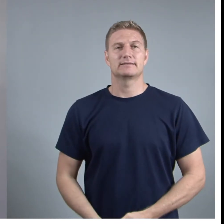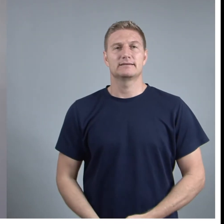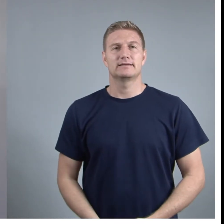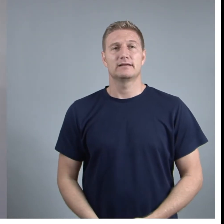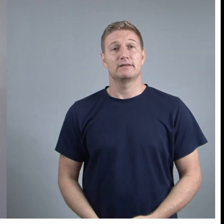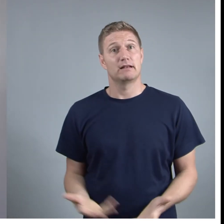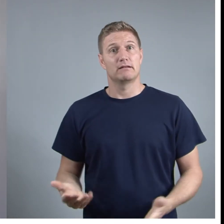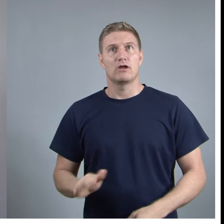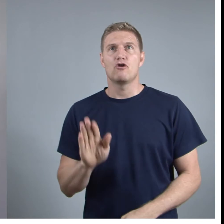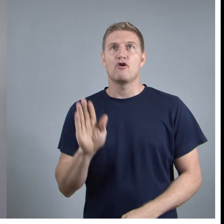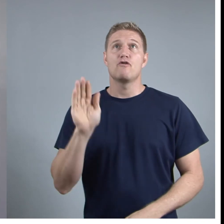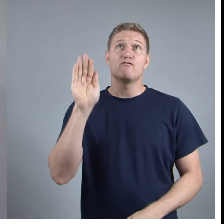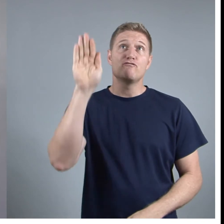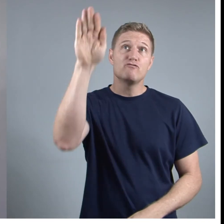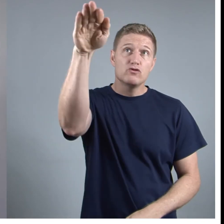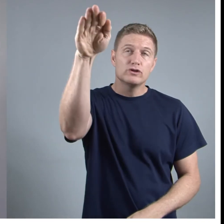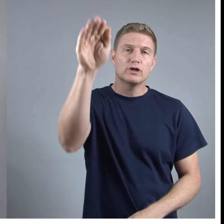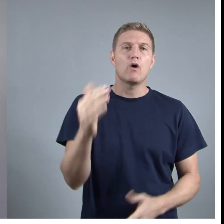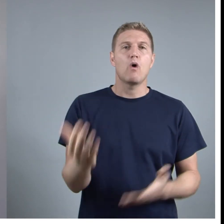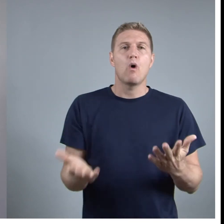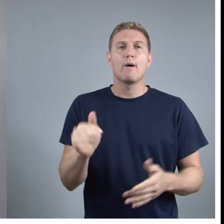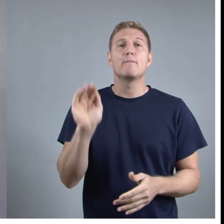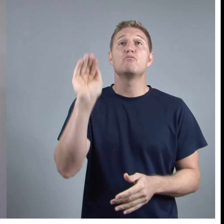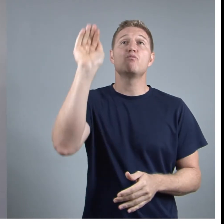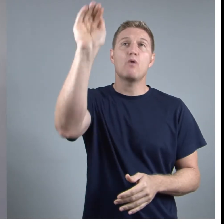tomorrow, or in the future,